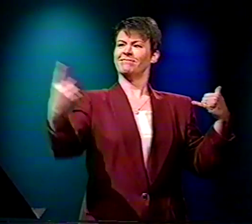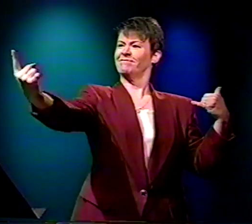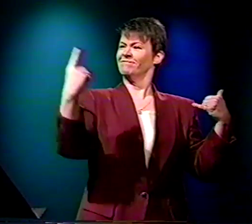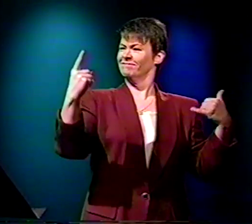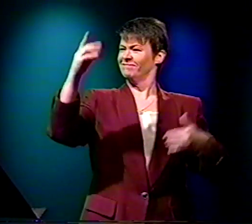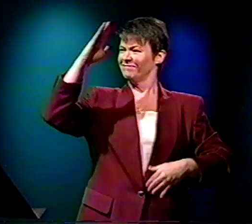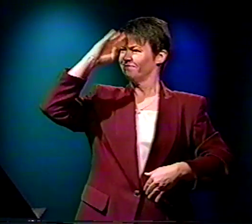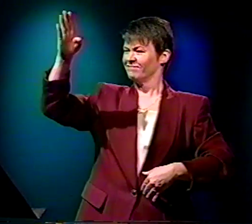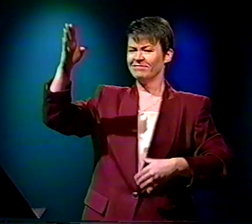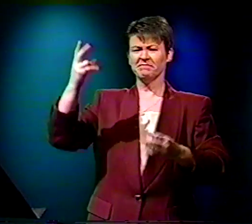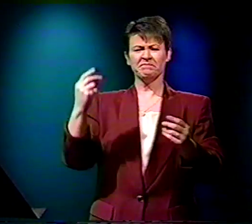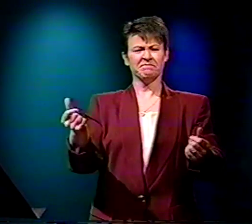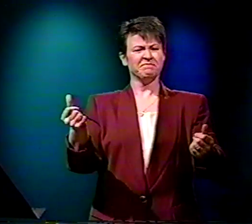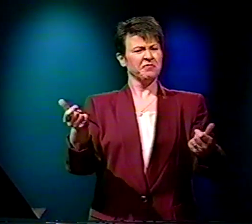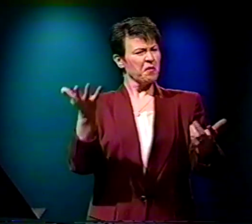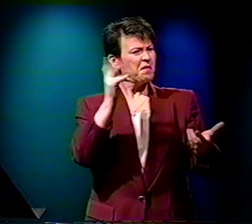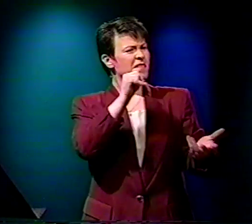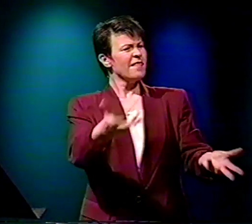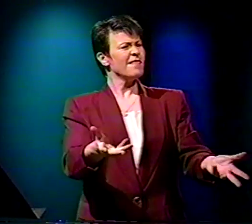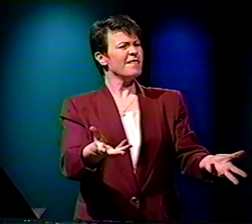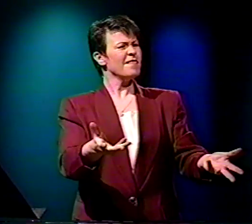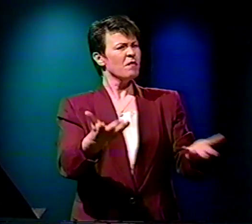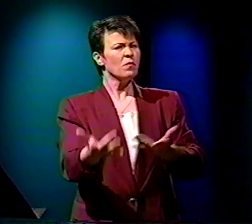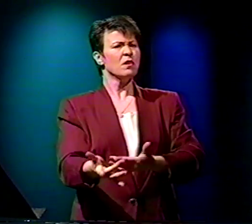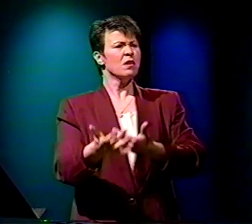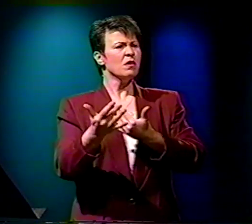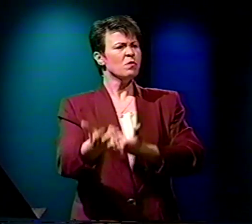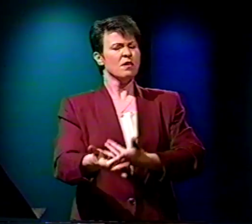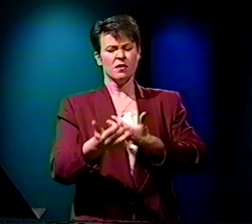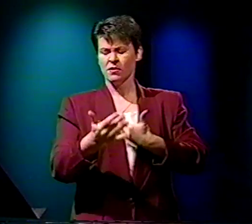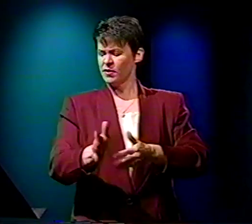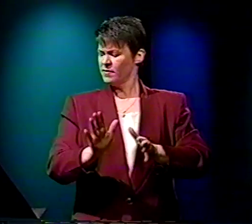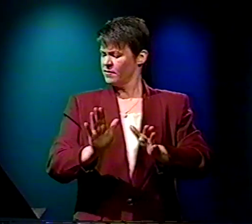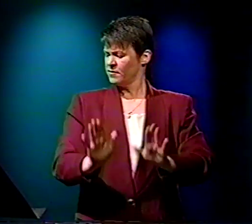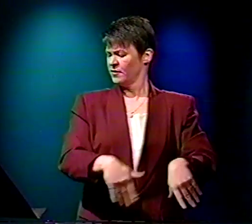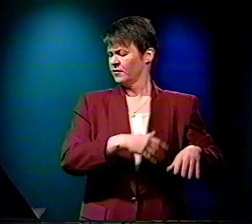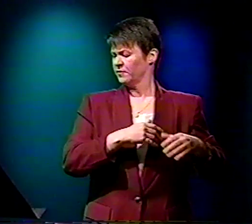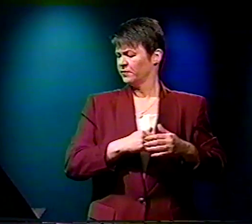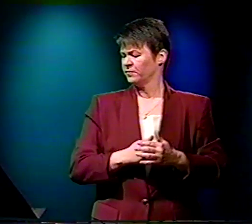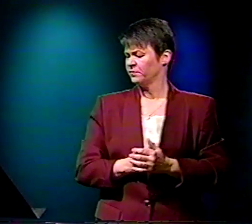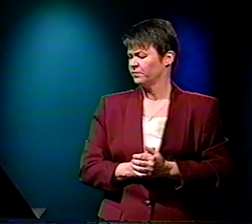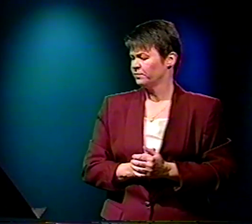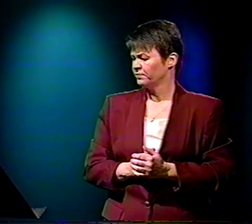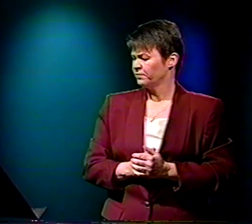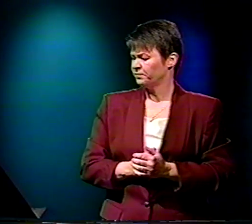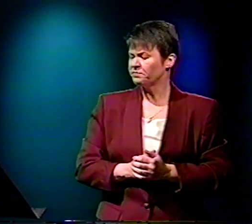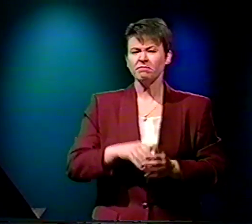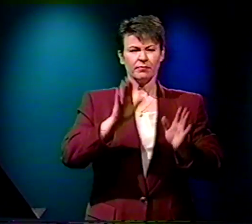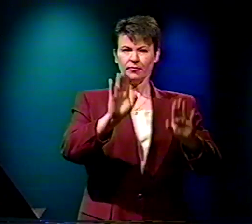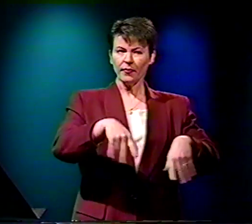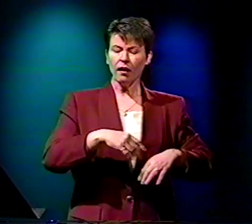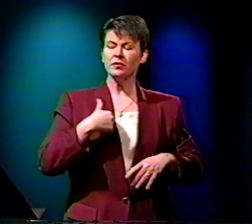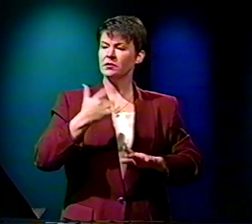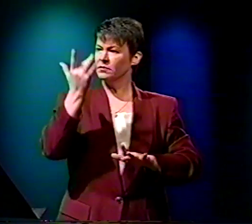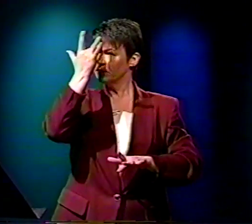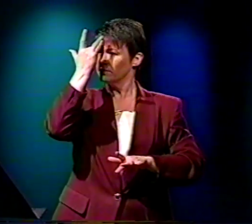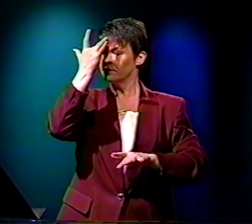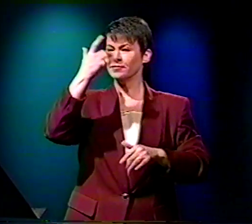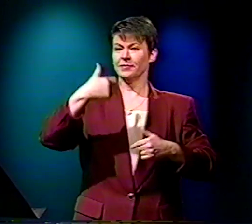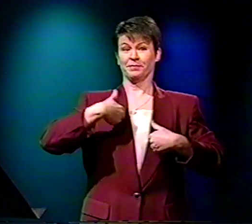1-800-ASL-TERP, ASL-TERP, I should be able to say, hello, I need an interpreter, and I get one immediately. That it's difficult when I have to wait until